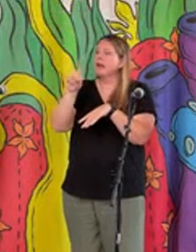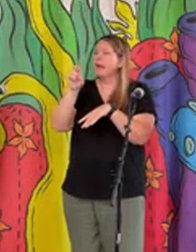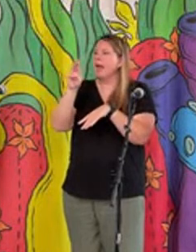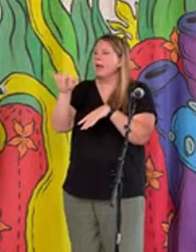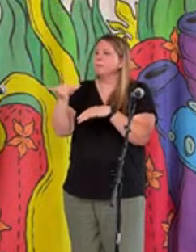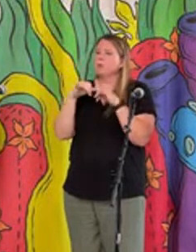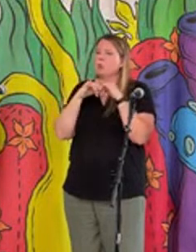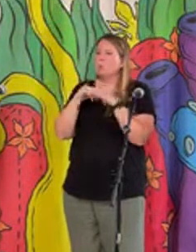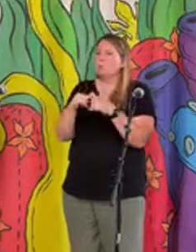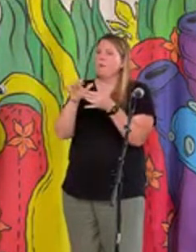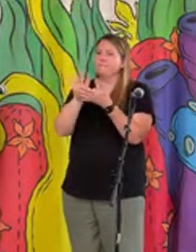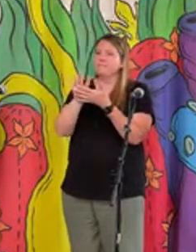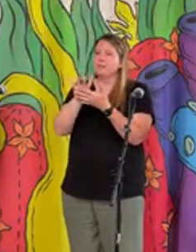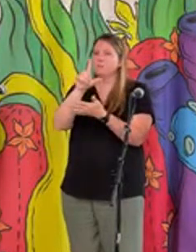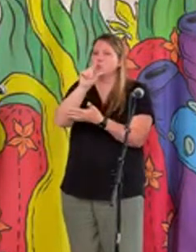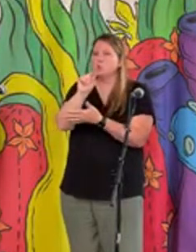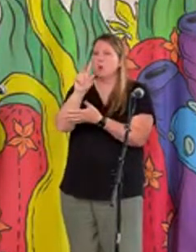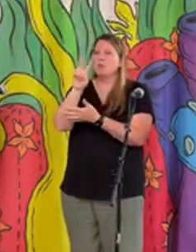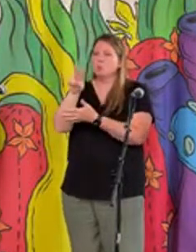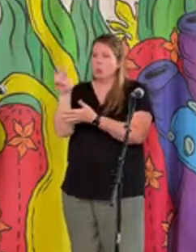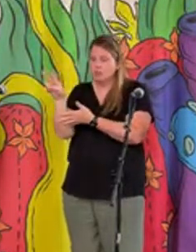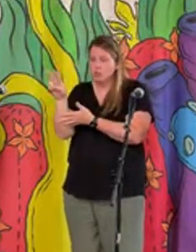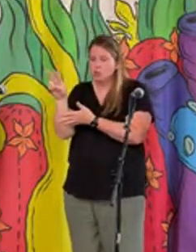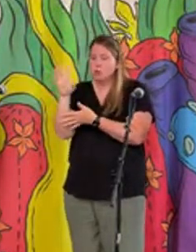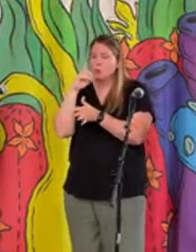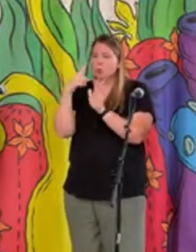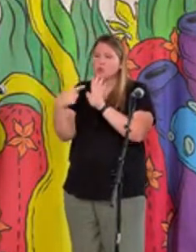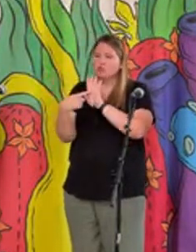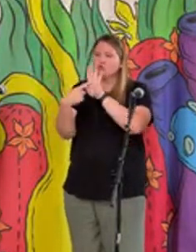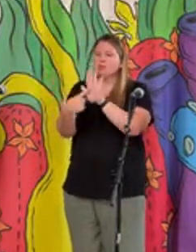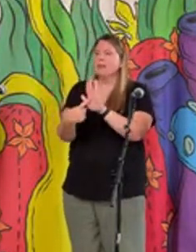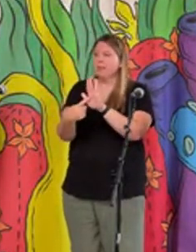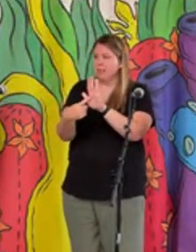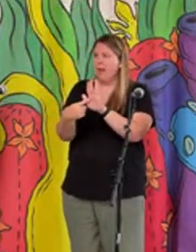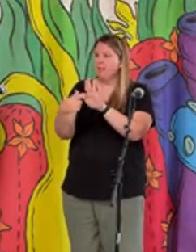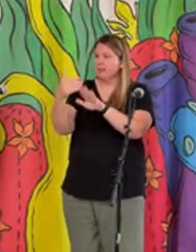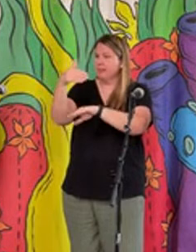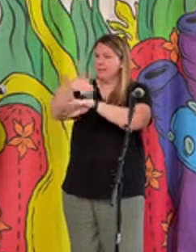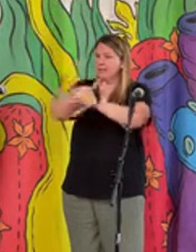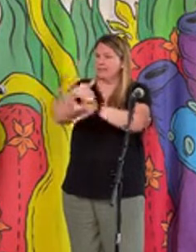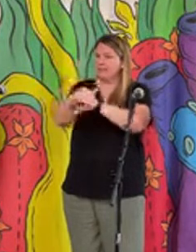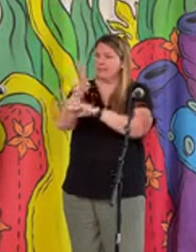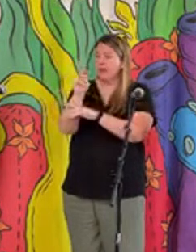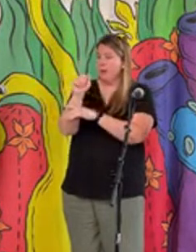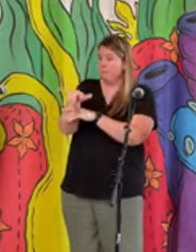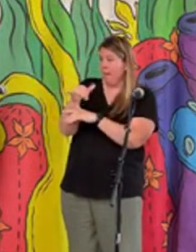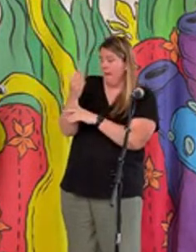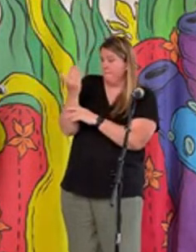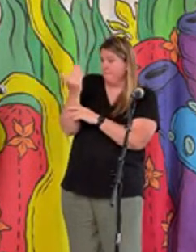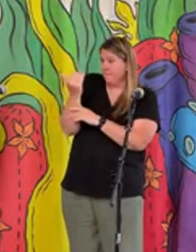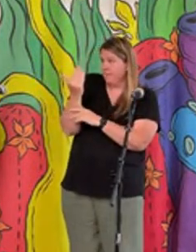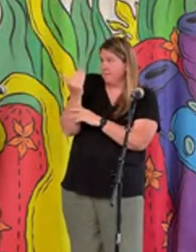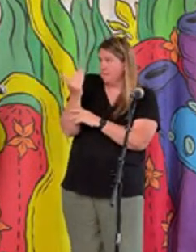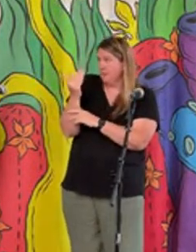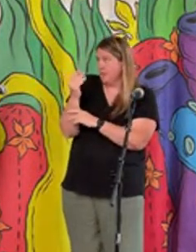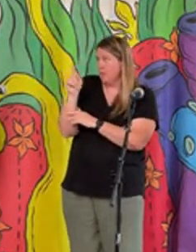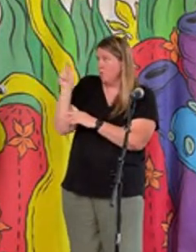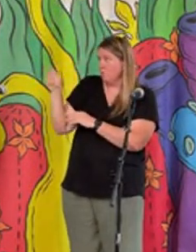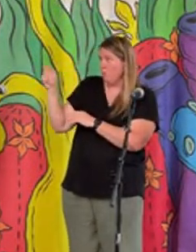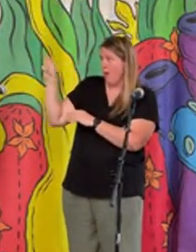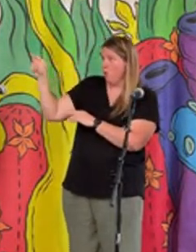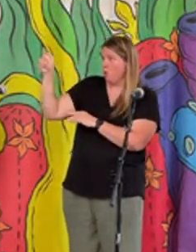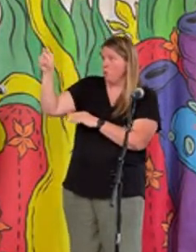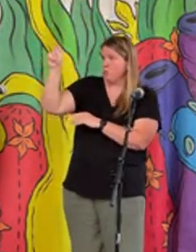2022, and we're screening that in the evening of May 15th. And around the room, you'll see